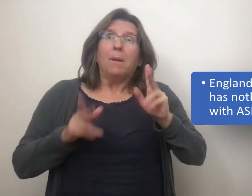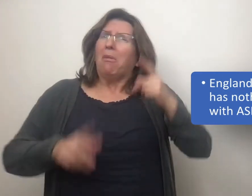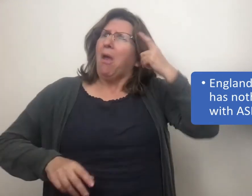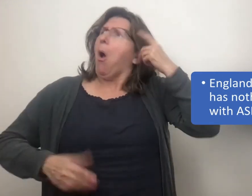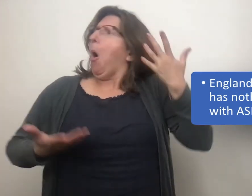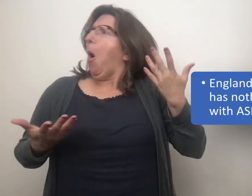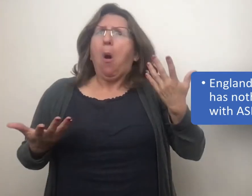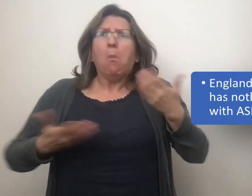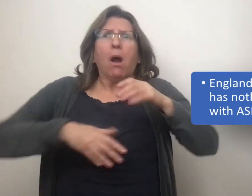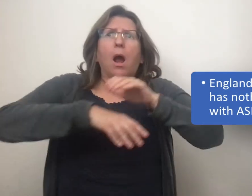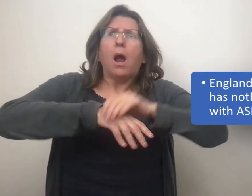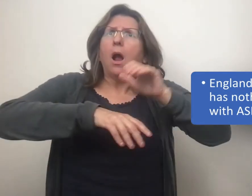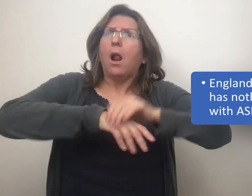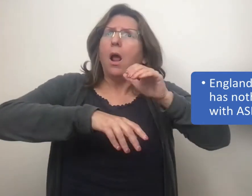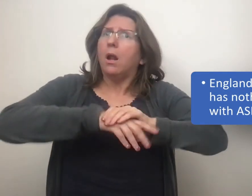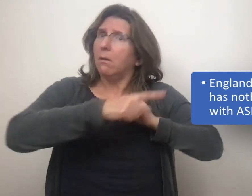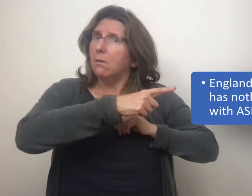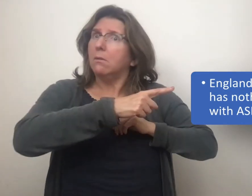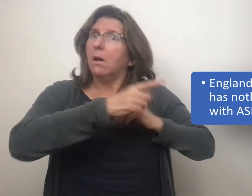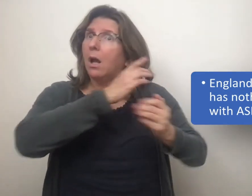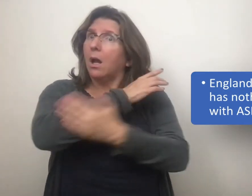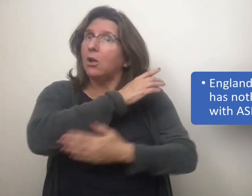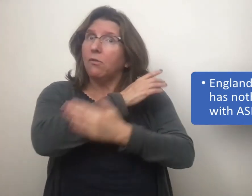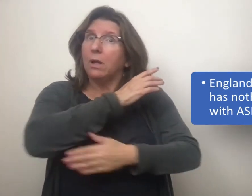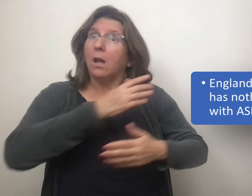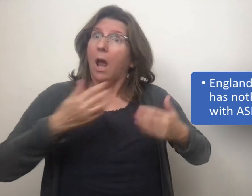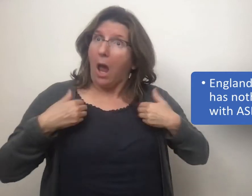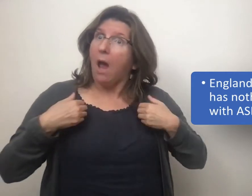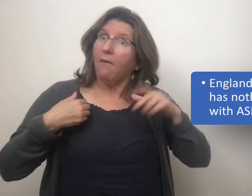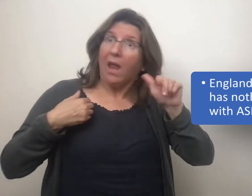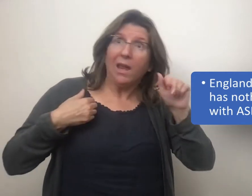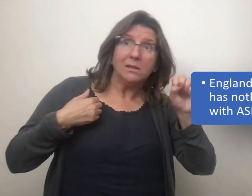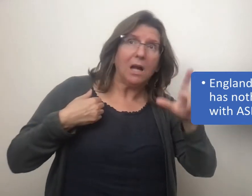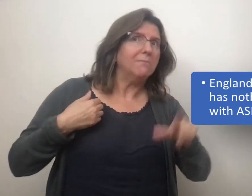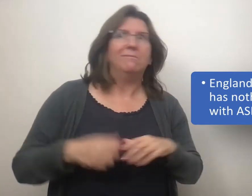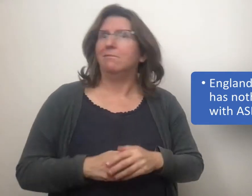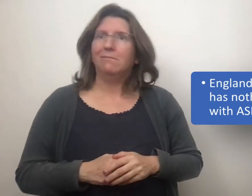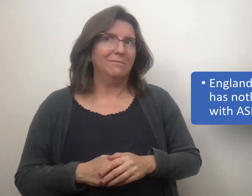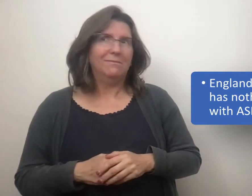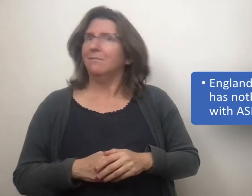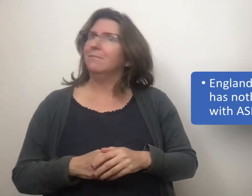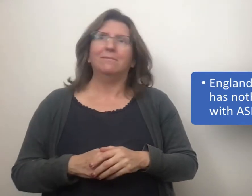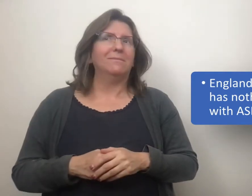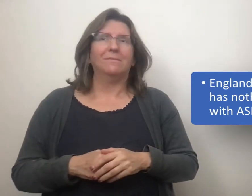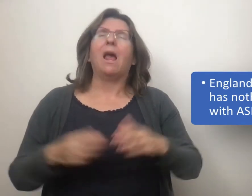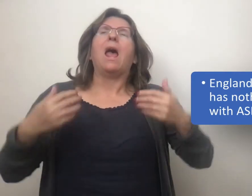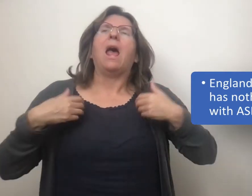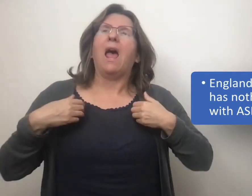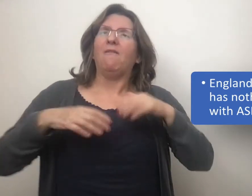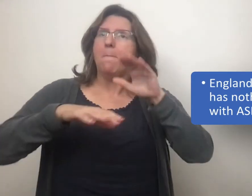In England, while they speak English, the sign language there, British Sign Language, BSL, is